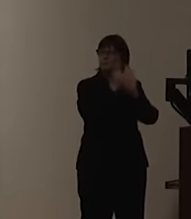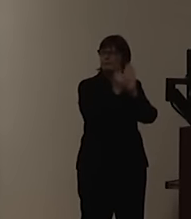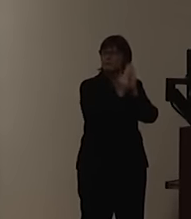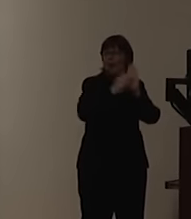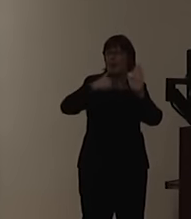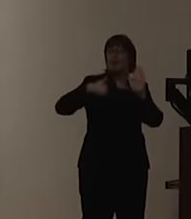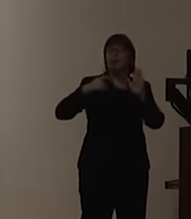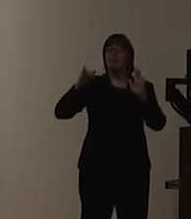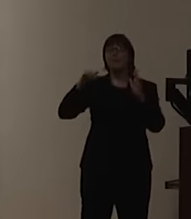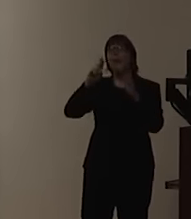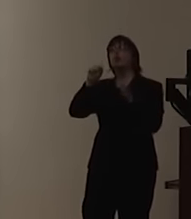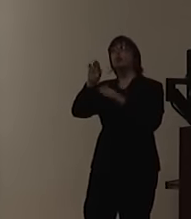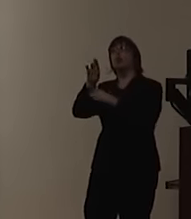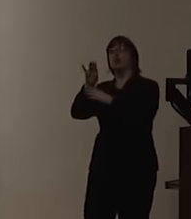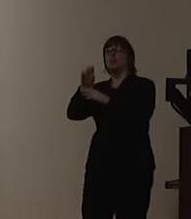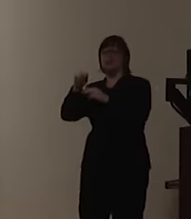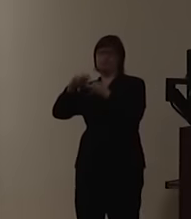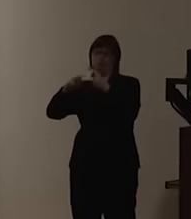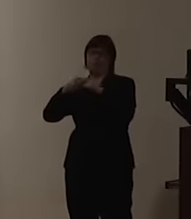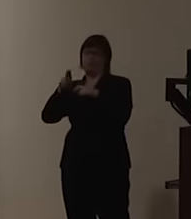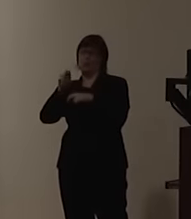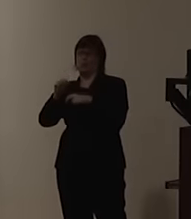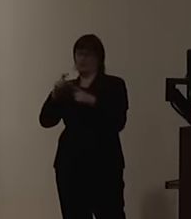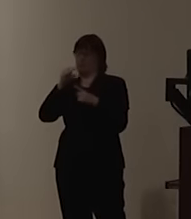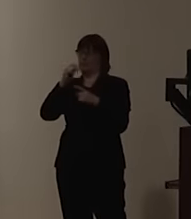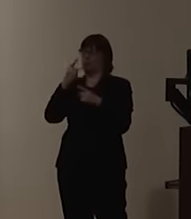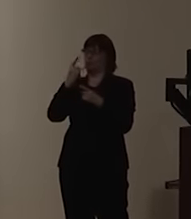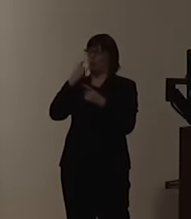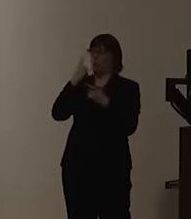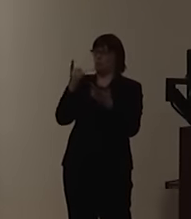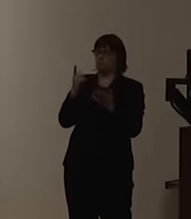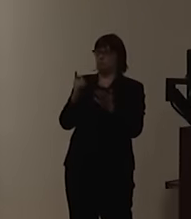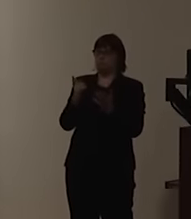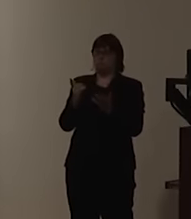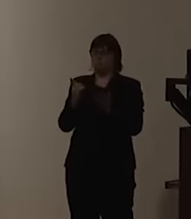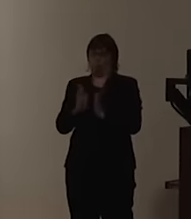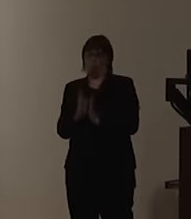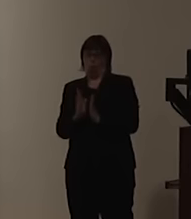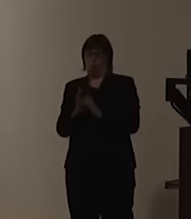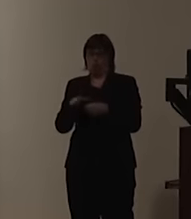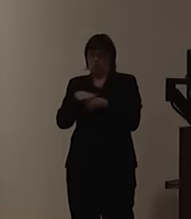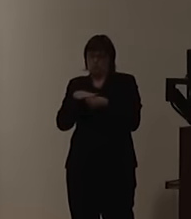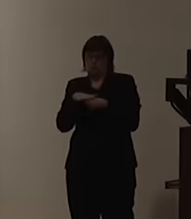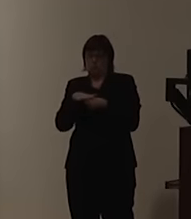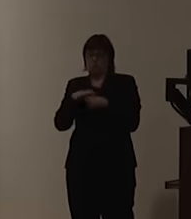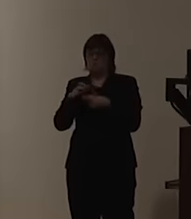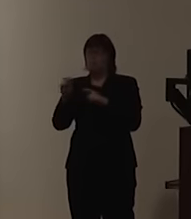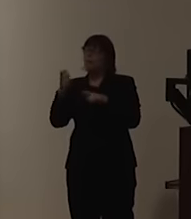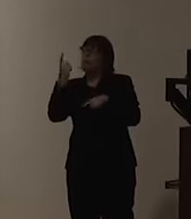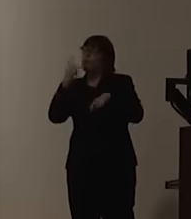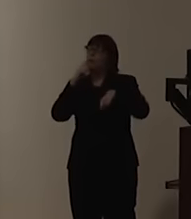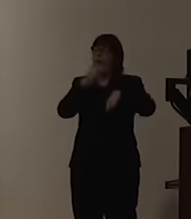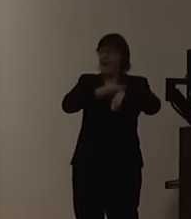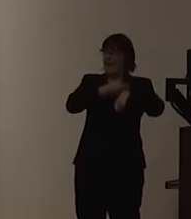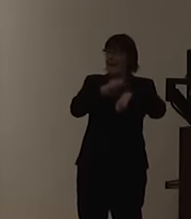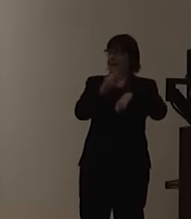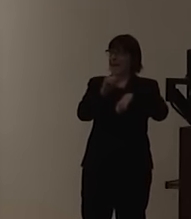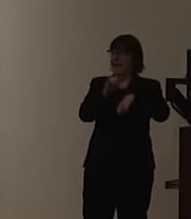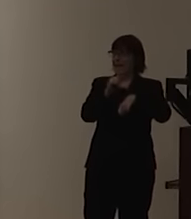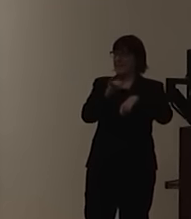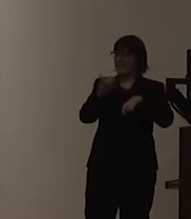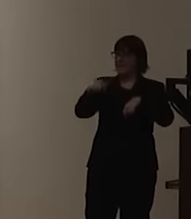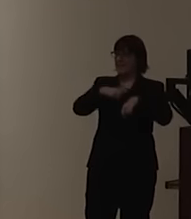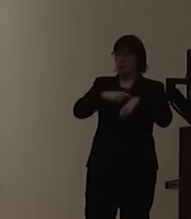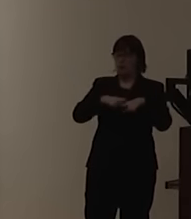a problem of the urban United States, we thought. We didn't know it was a problem of urban everywhere, but and urban Haiti, but I really hadn't seen it. The first case that we